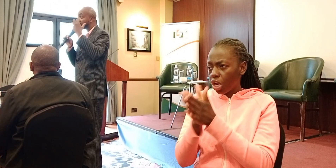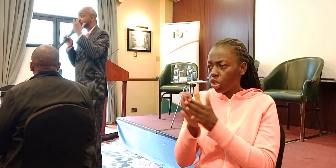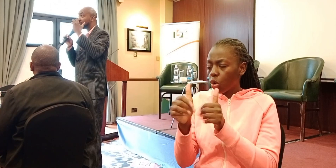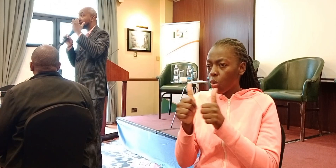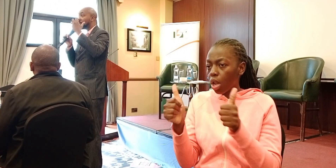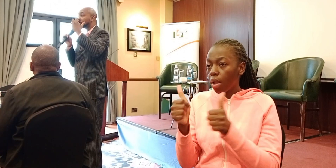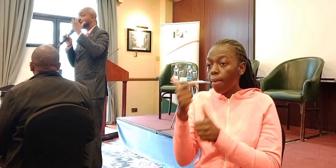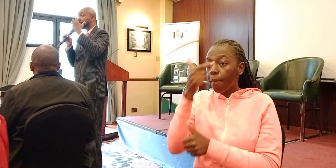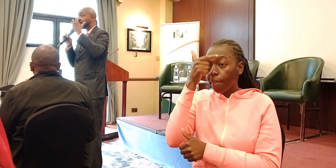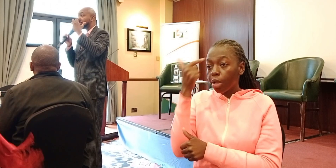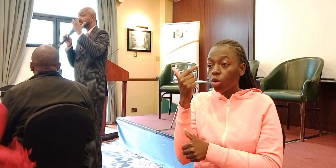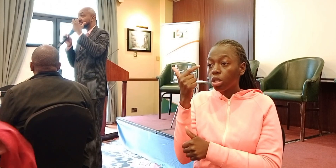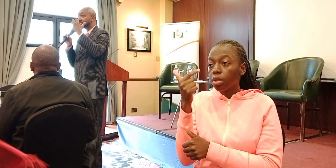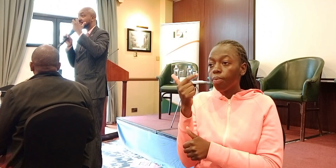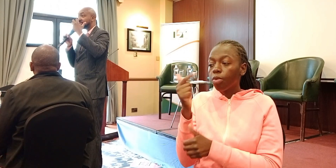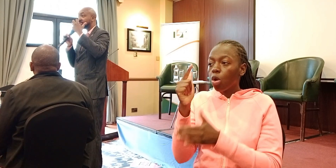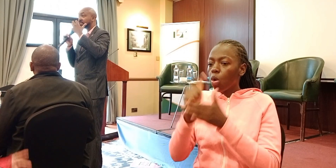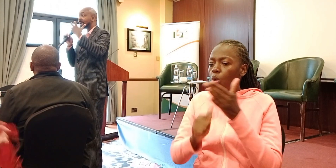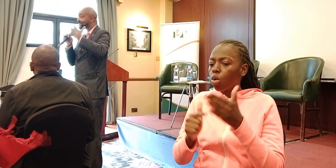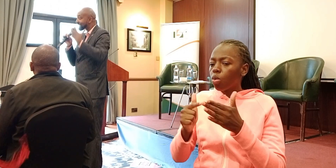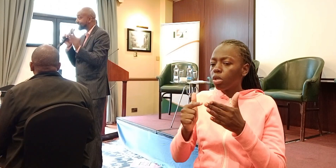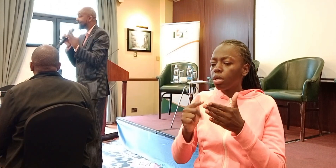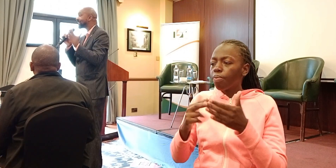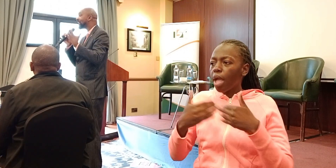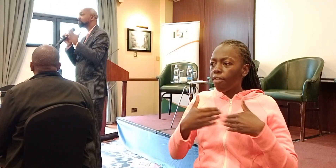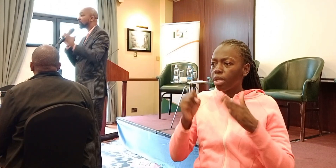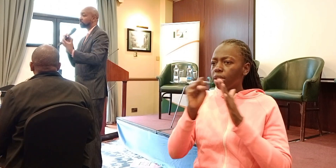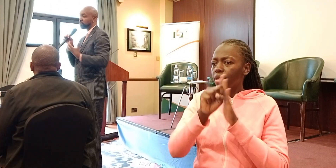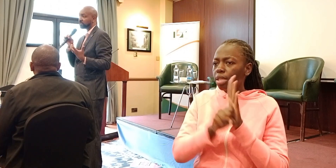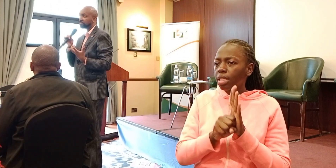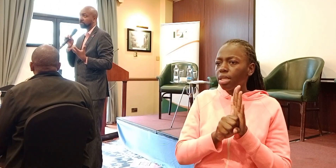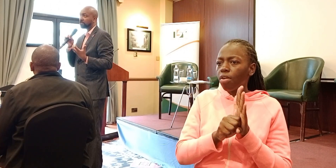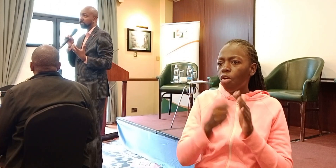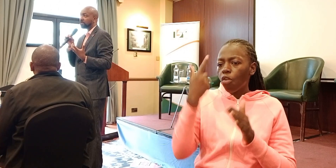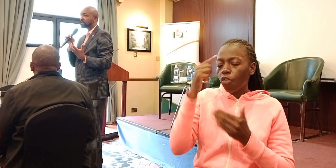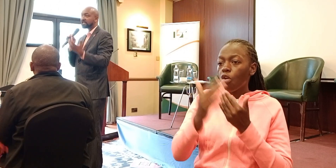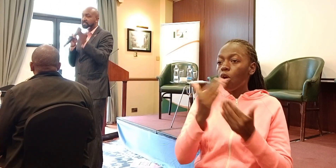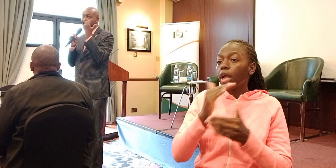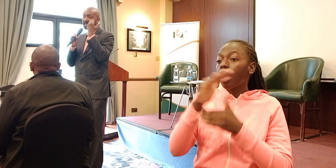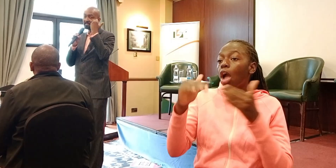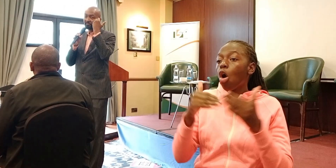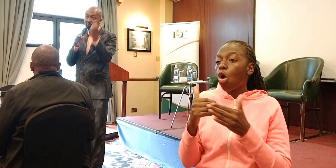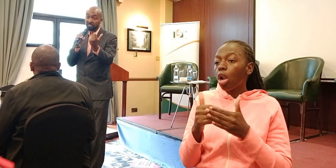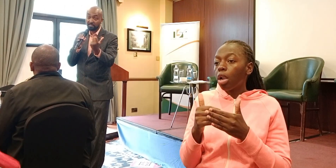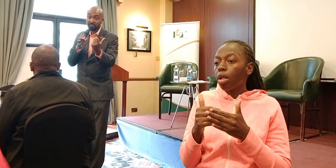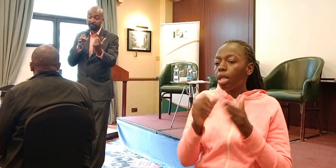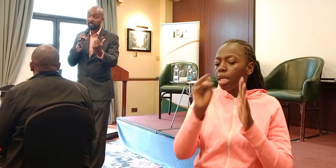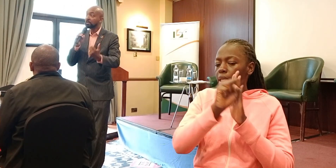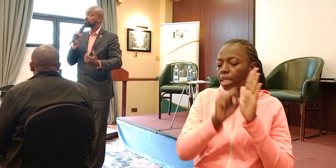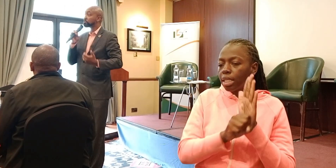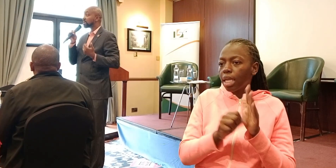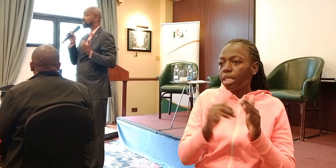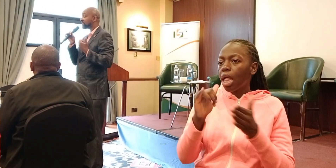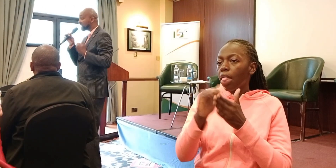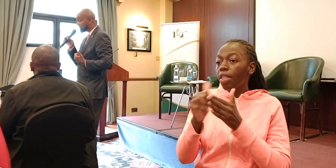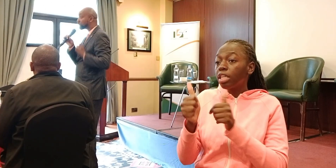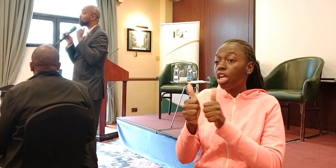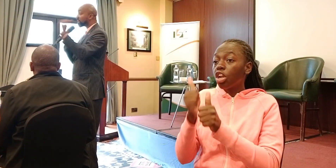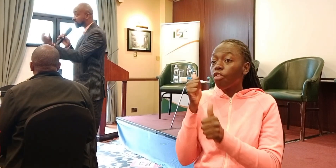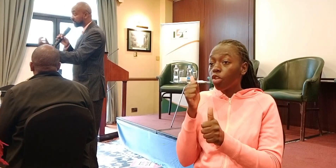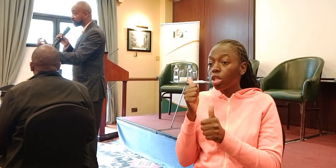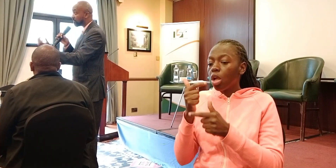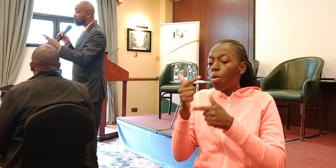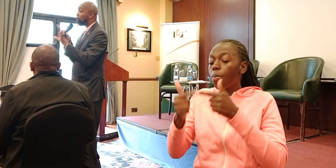what you mean by human rights state, it is a state that cares for everybody. It is a state that refuses to say that